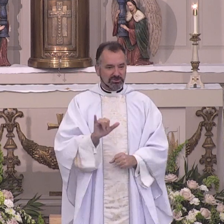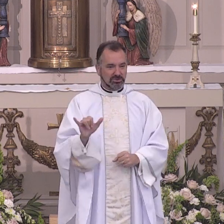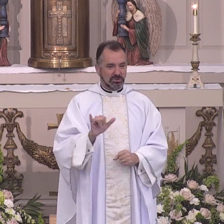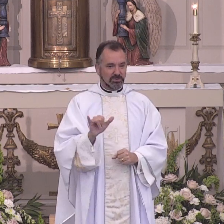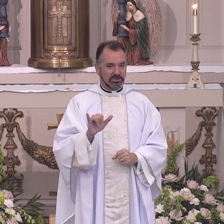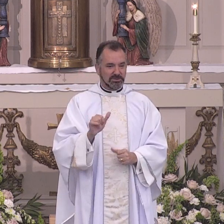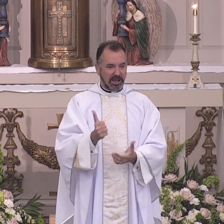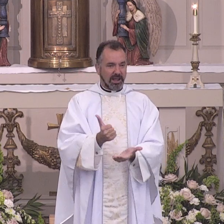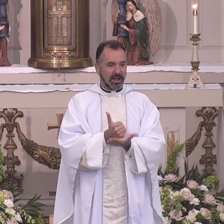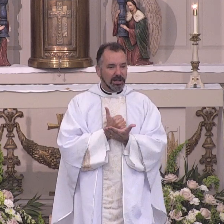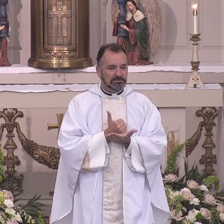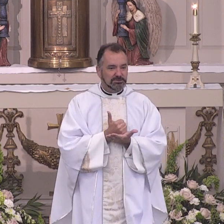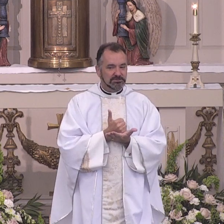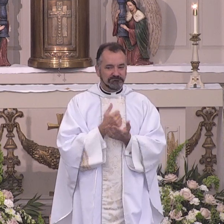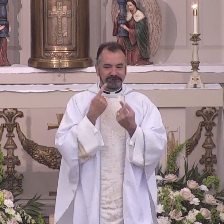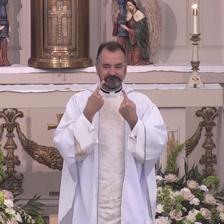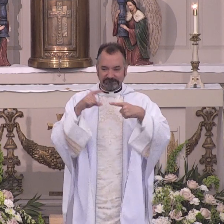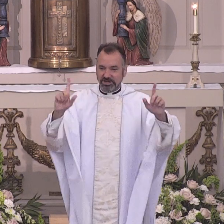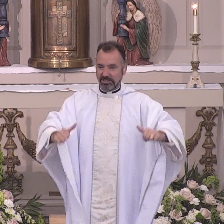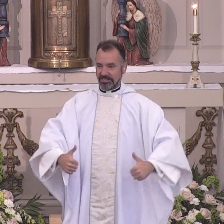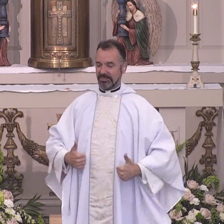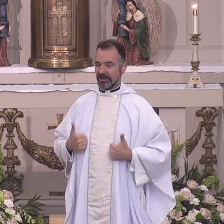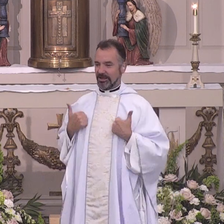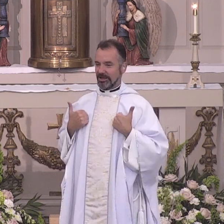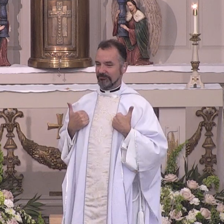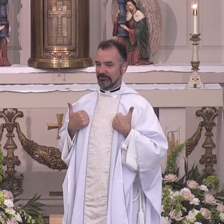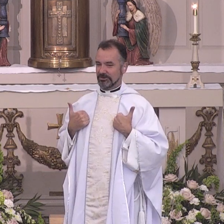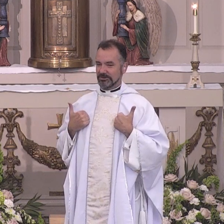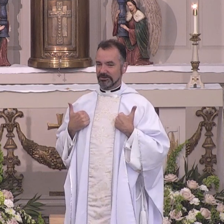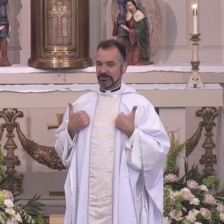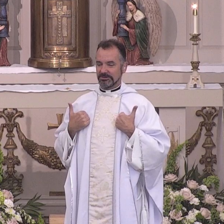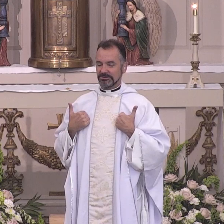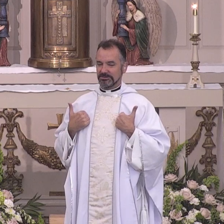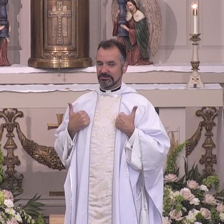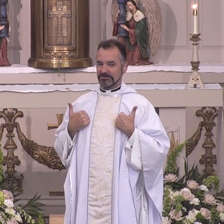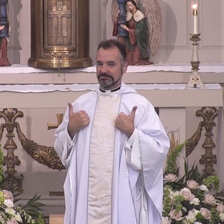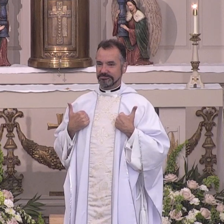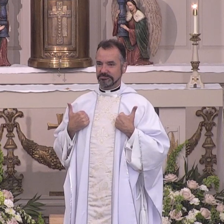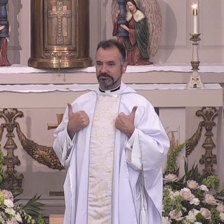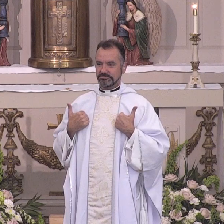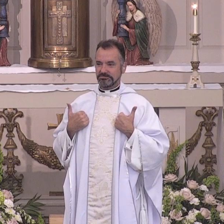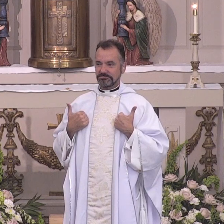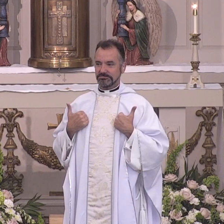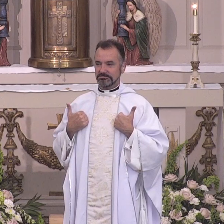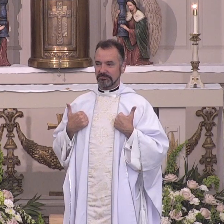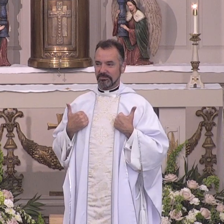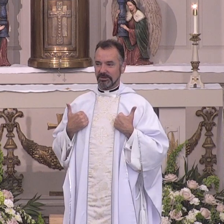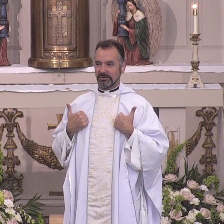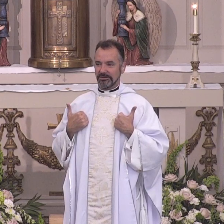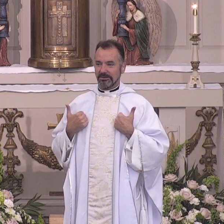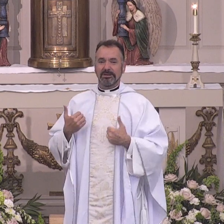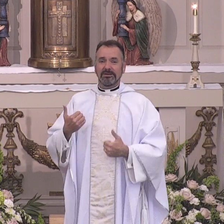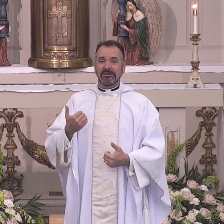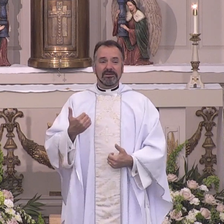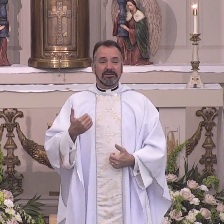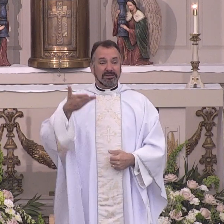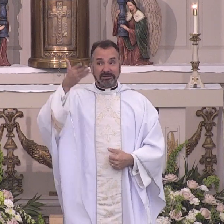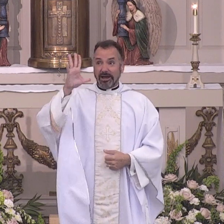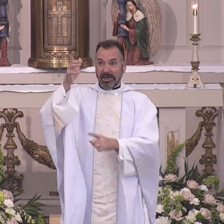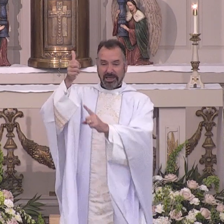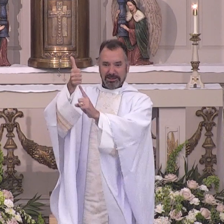Our guardian angel helps us to hear messages from God and helps us to live well.